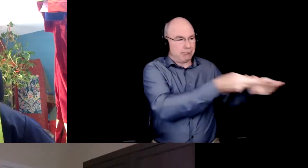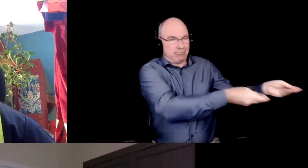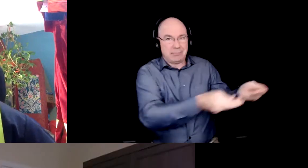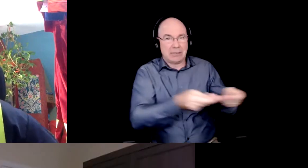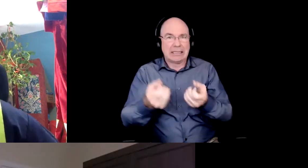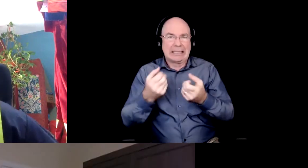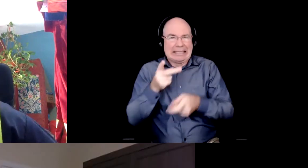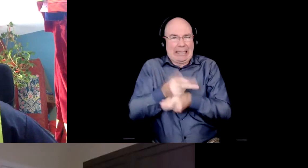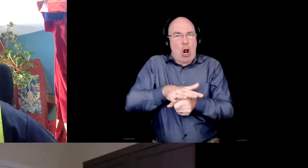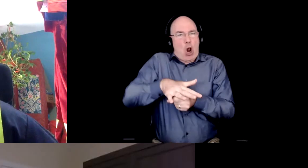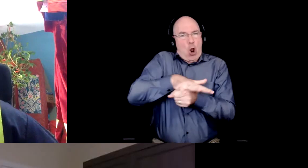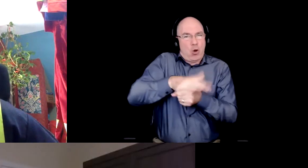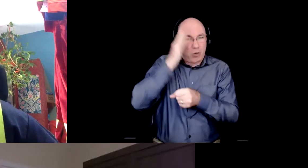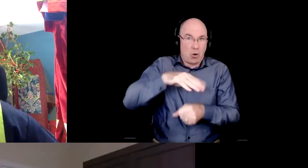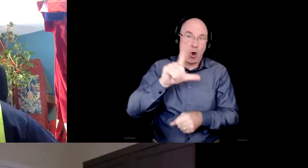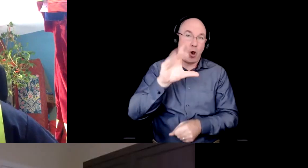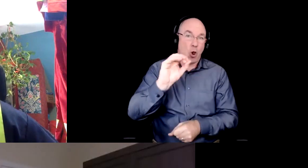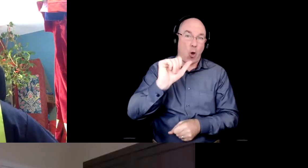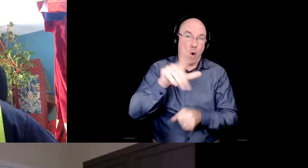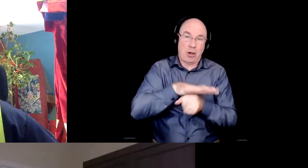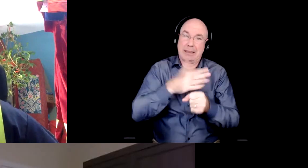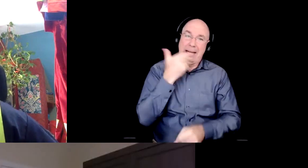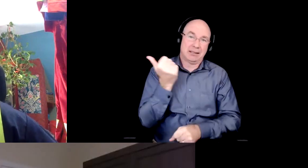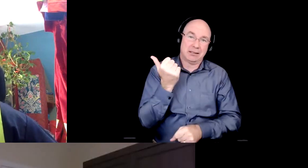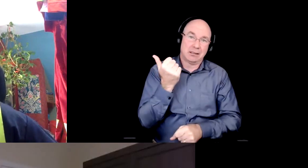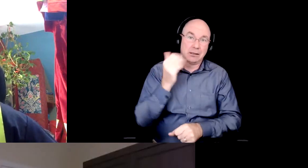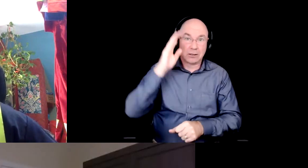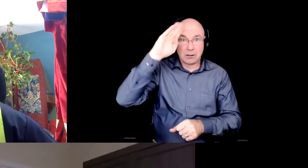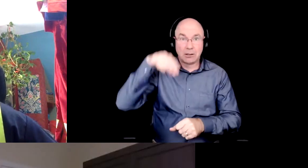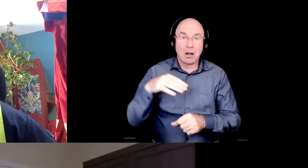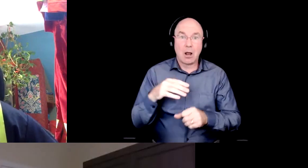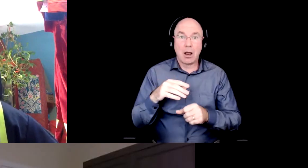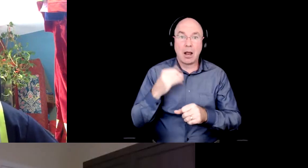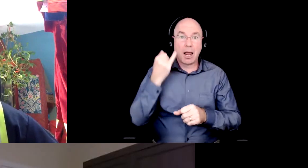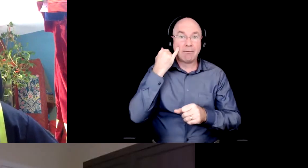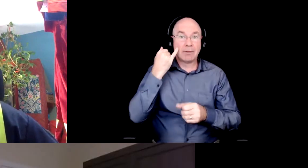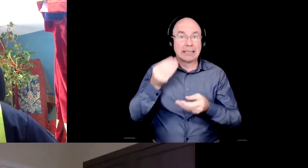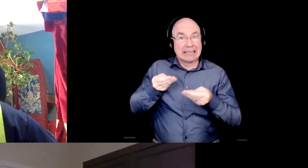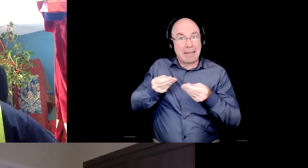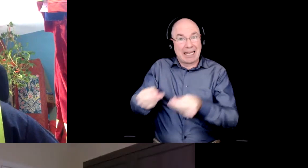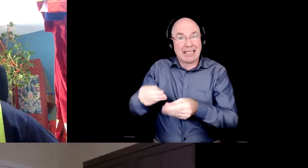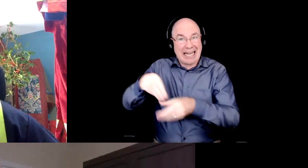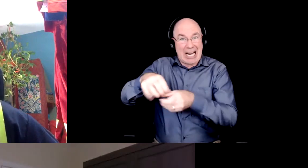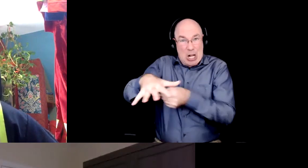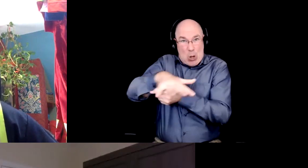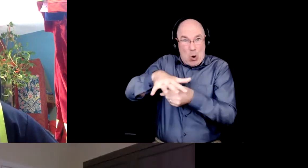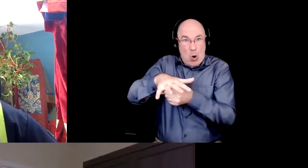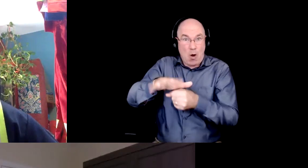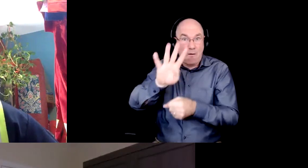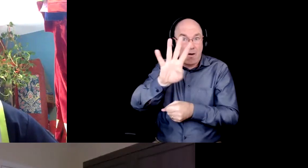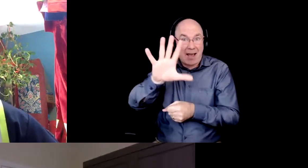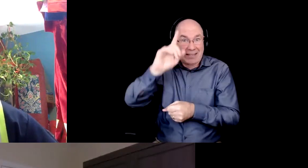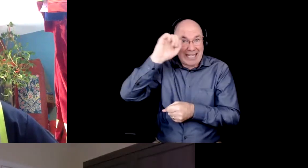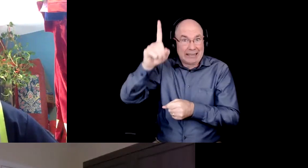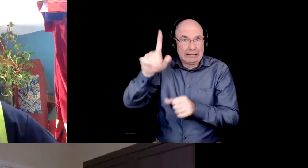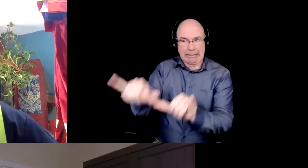local. Everybody knows local's best. Something like 45 cents of every dollar spent locally stays within the community. And we